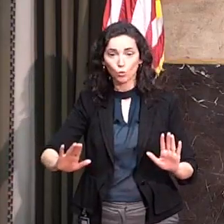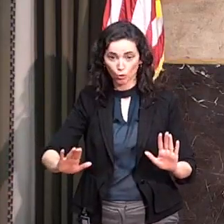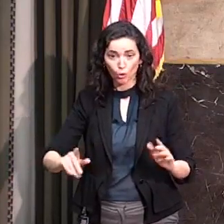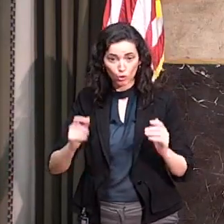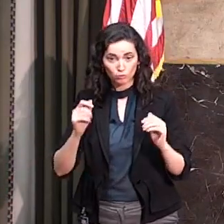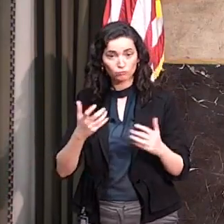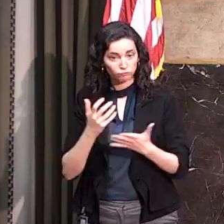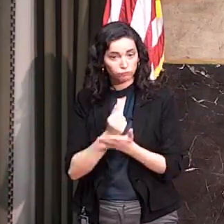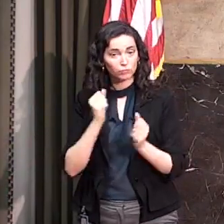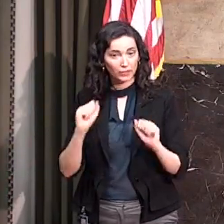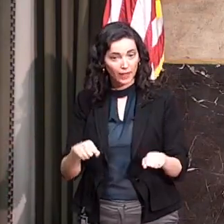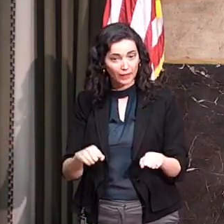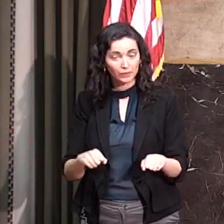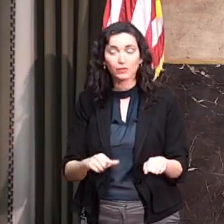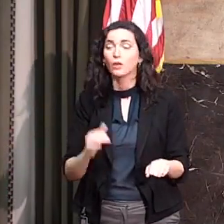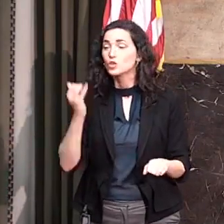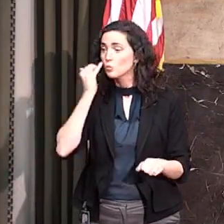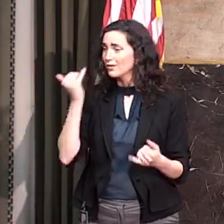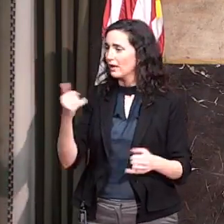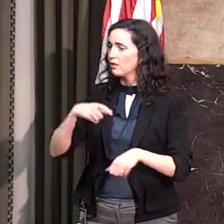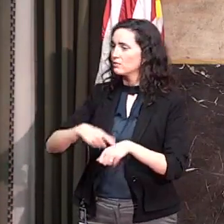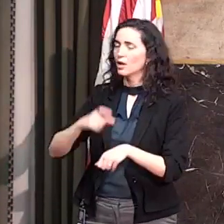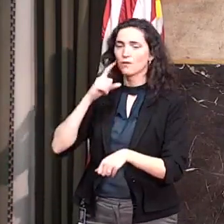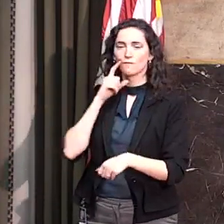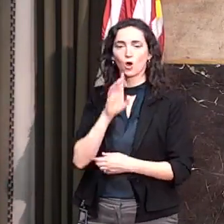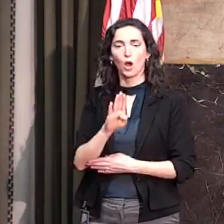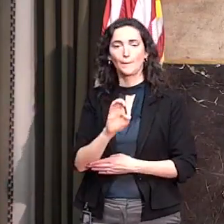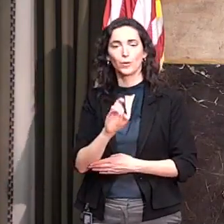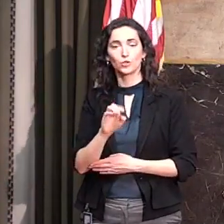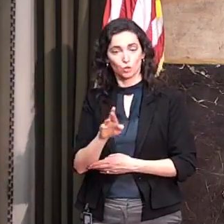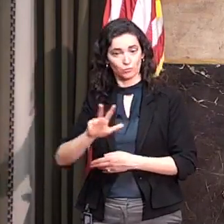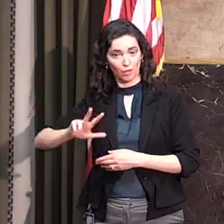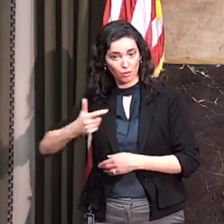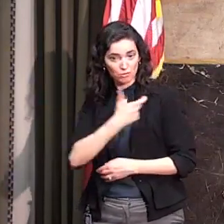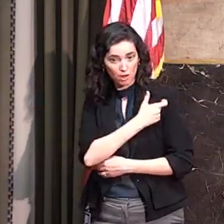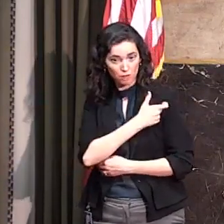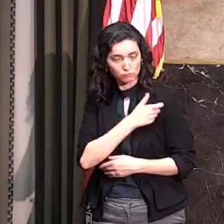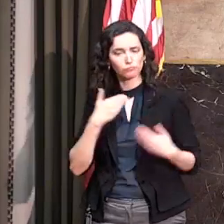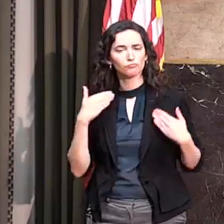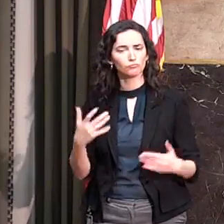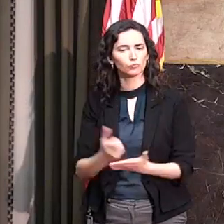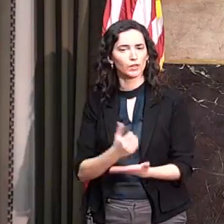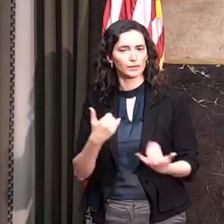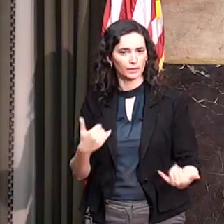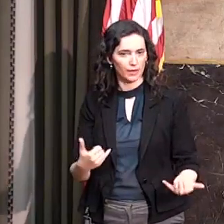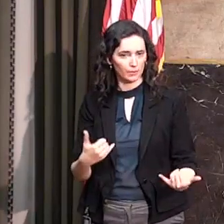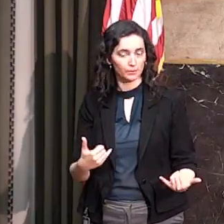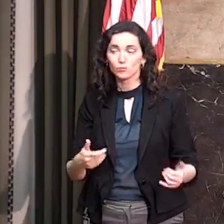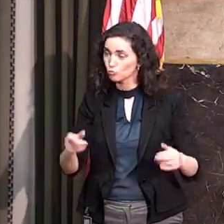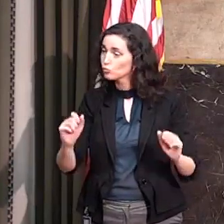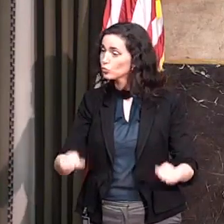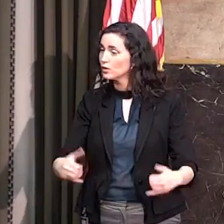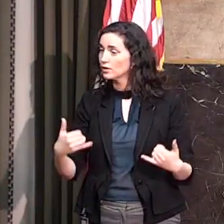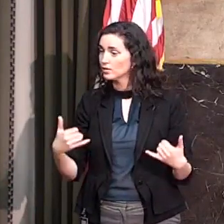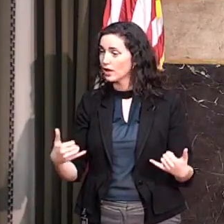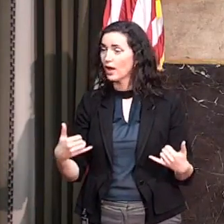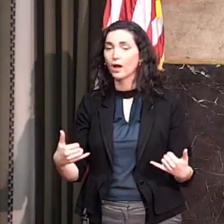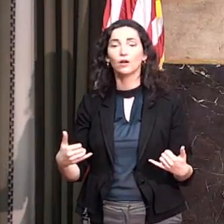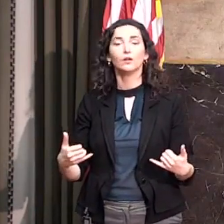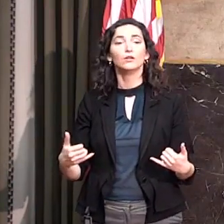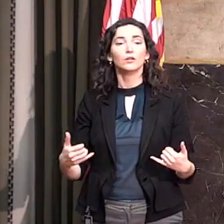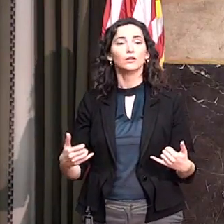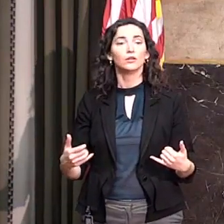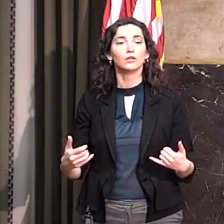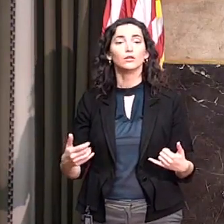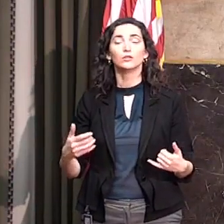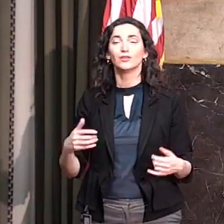a booster, please get your booster as well. You can do that now, and you'll actually have supercharged